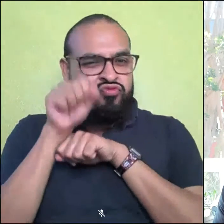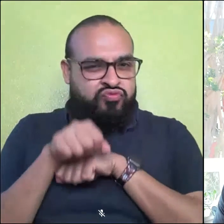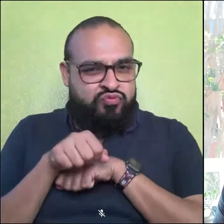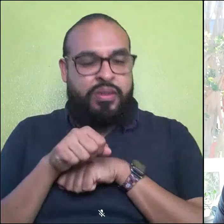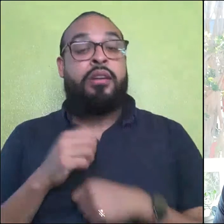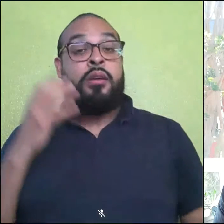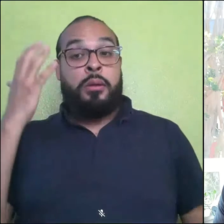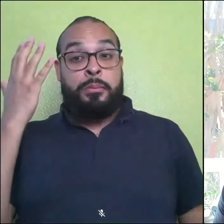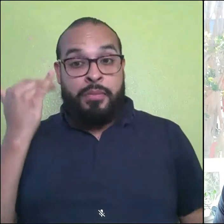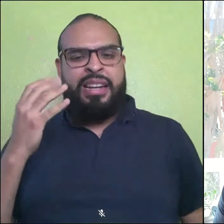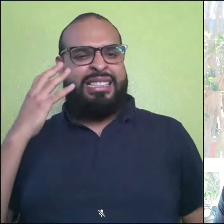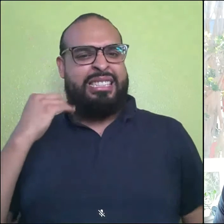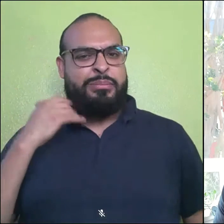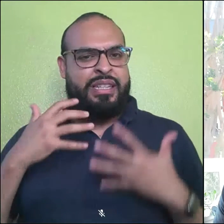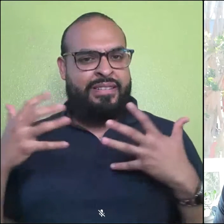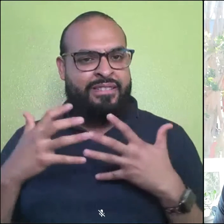He's feeling alone.